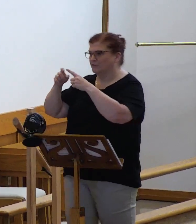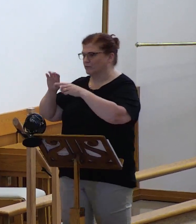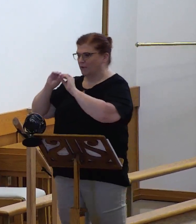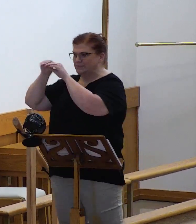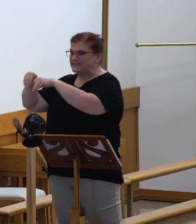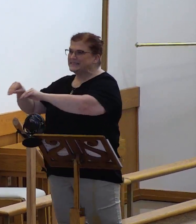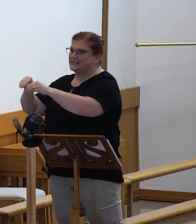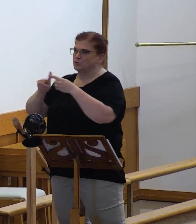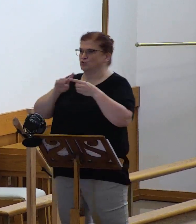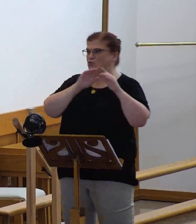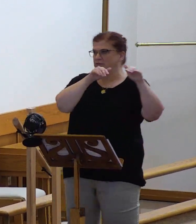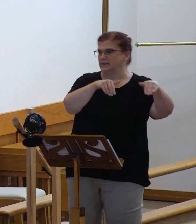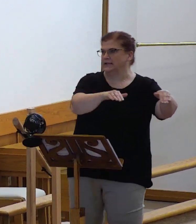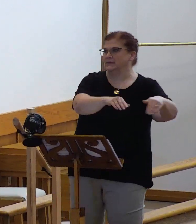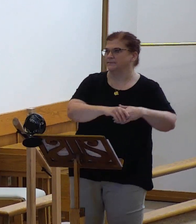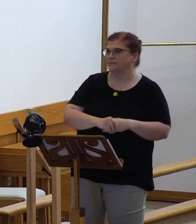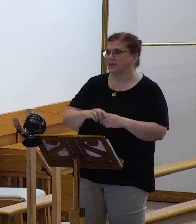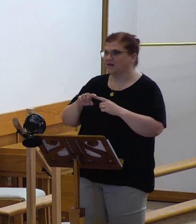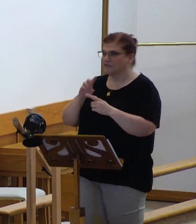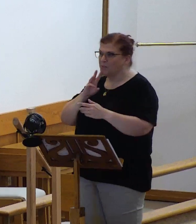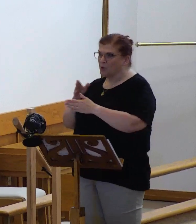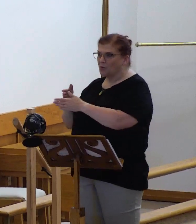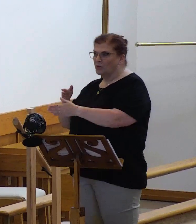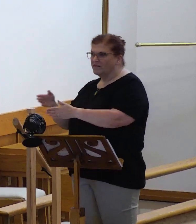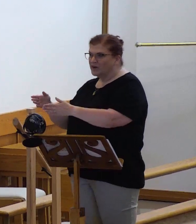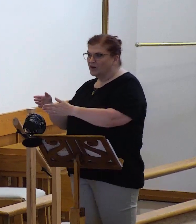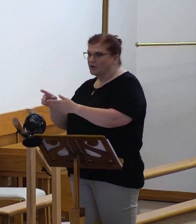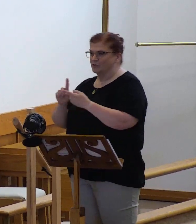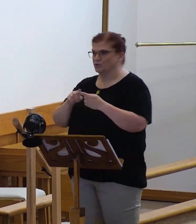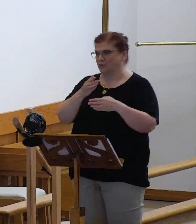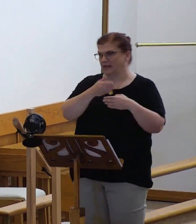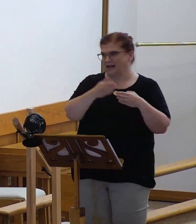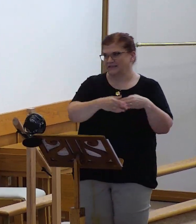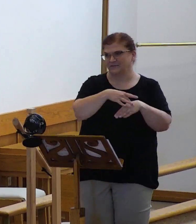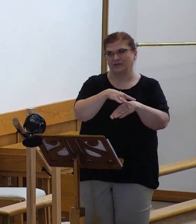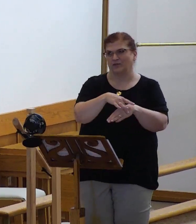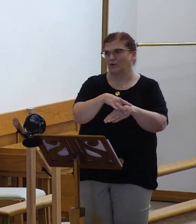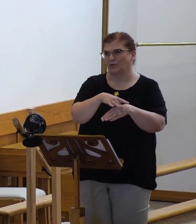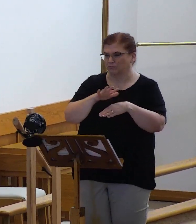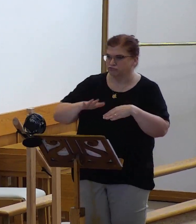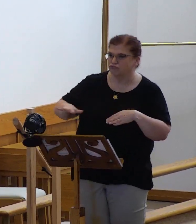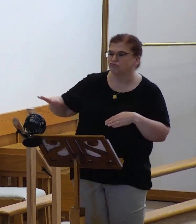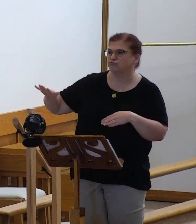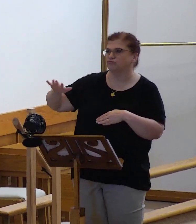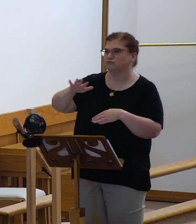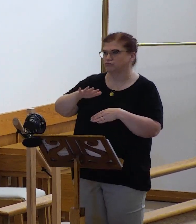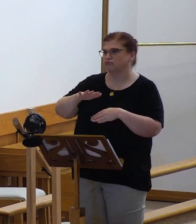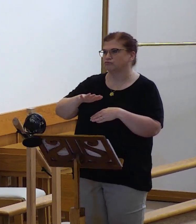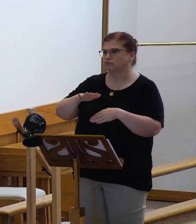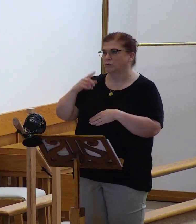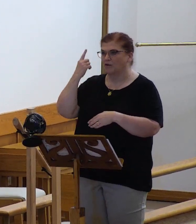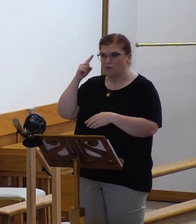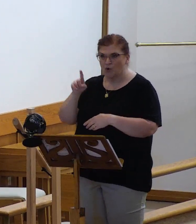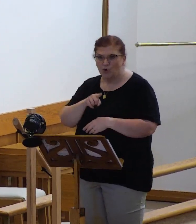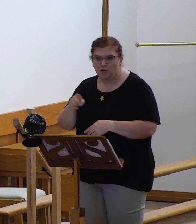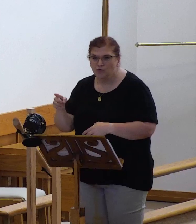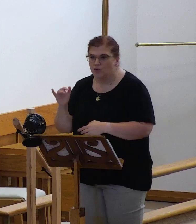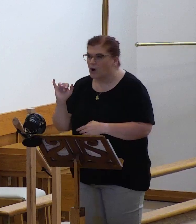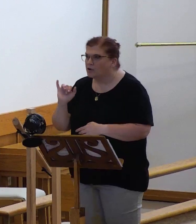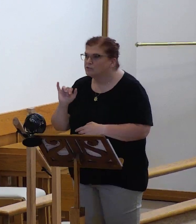to sea and from the river to the ends of the earth. As for you